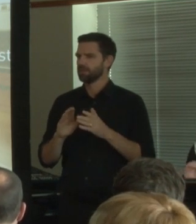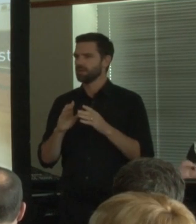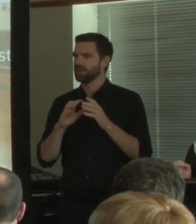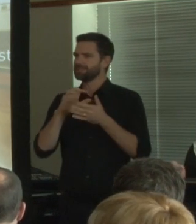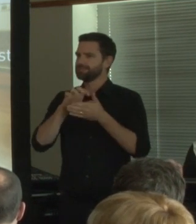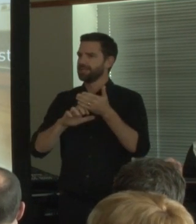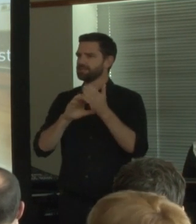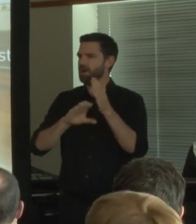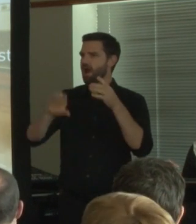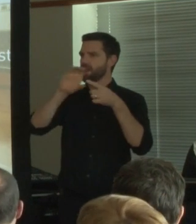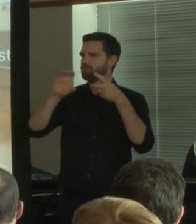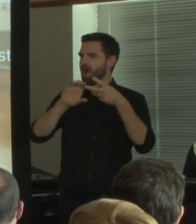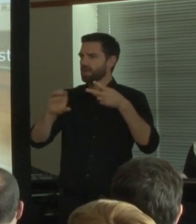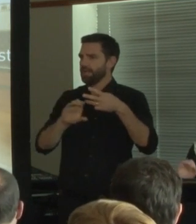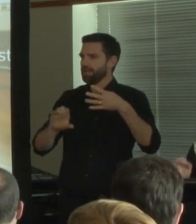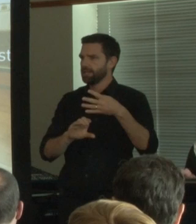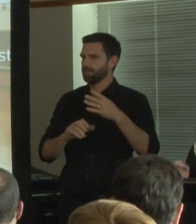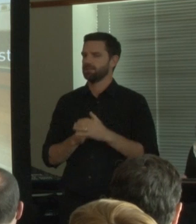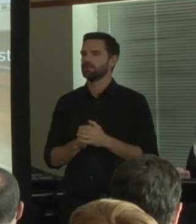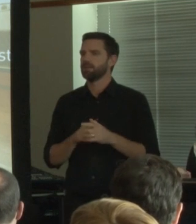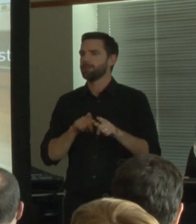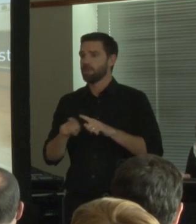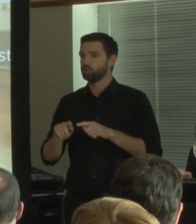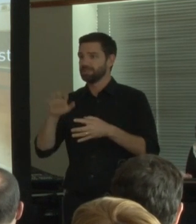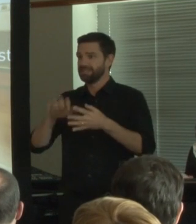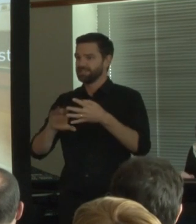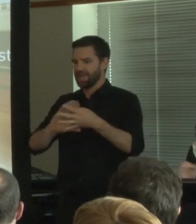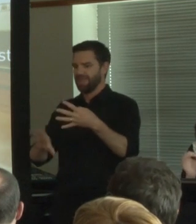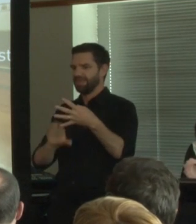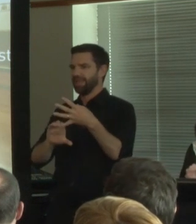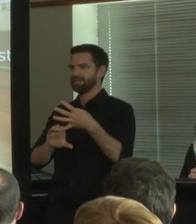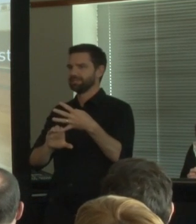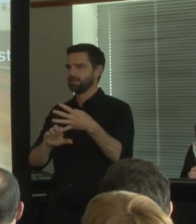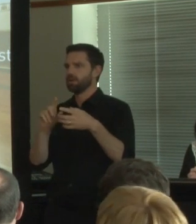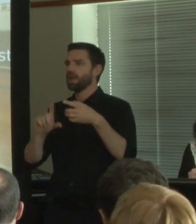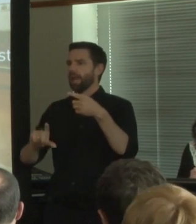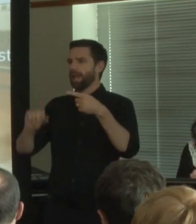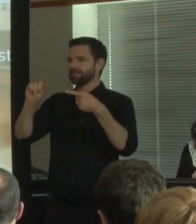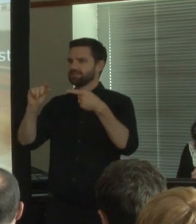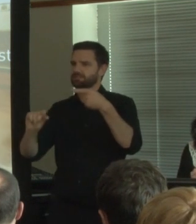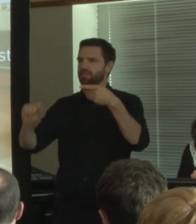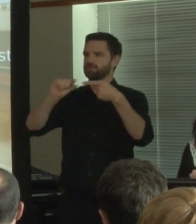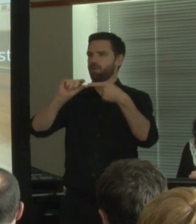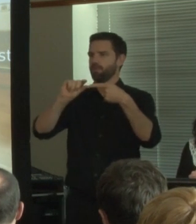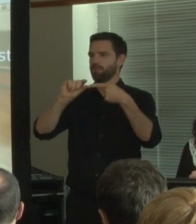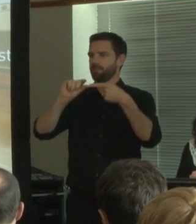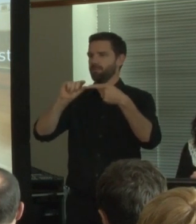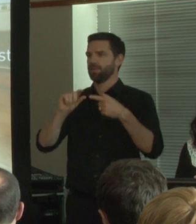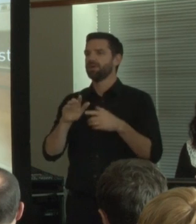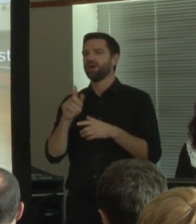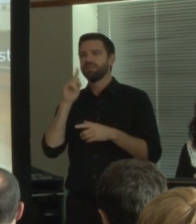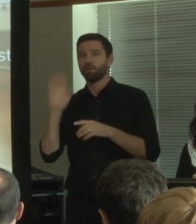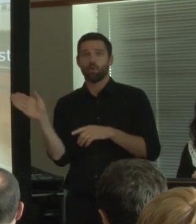strict word limits and which placed most text at the lower end of the hierarchy and less at the top. And I can say that this was not universally